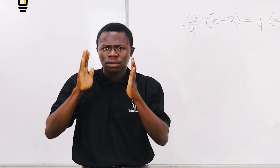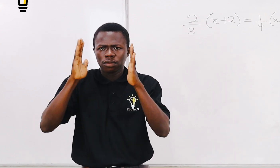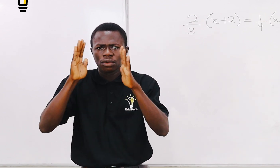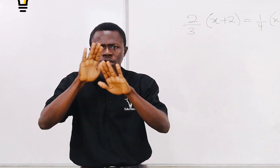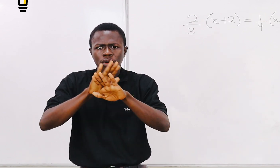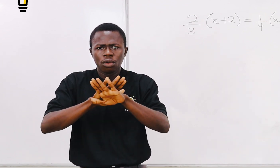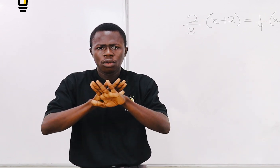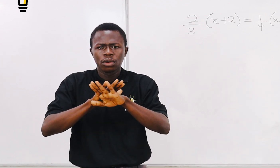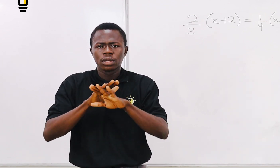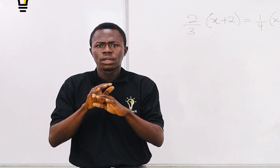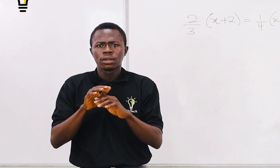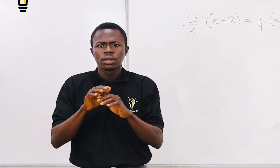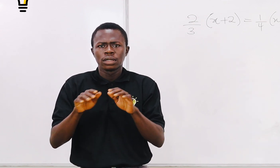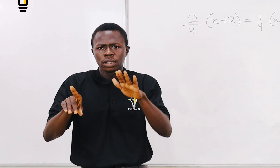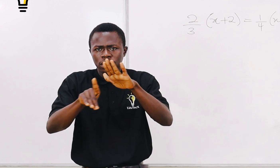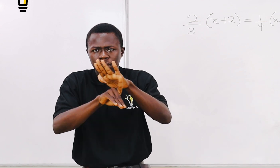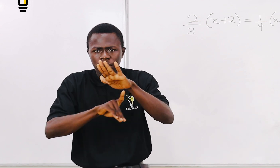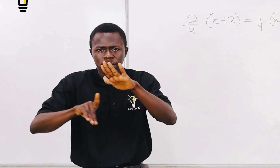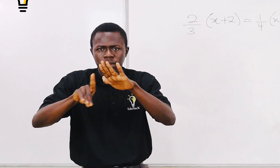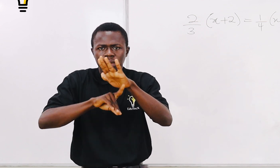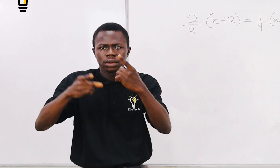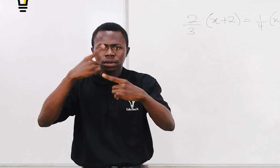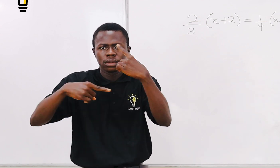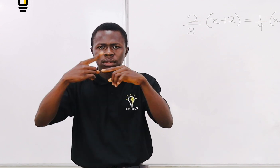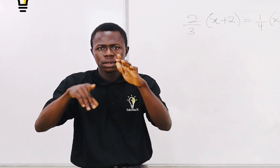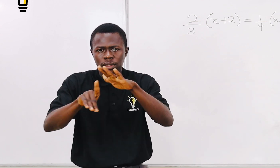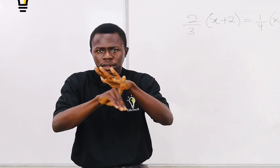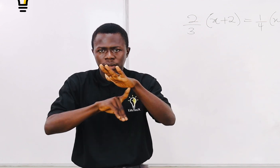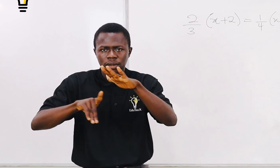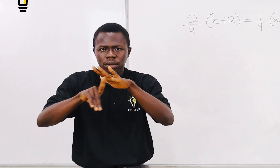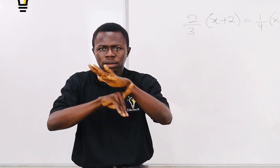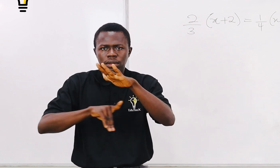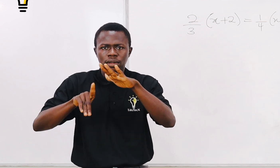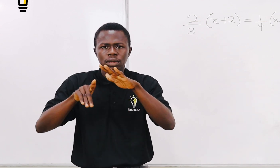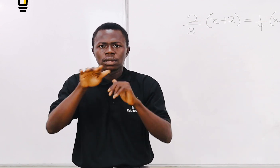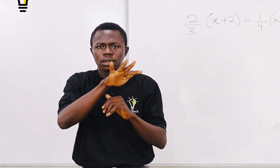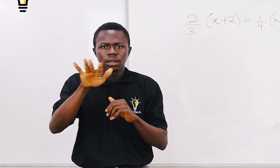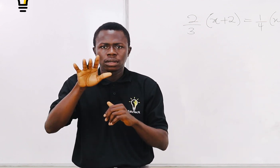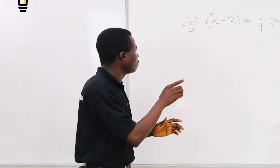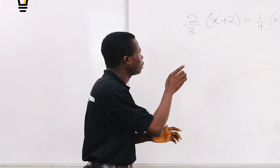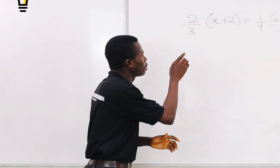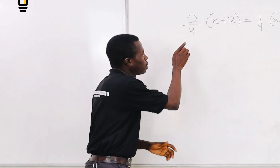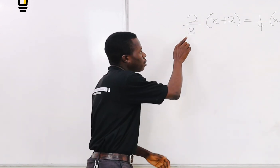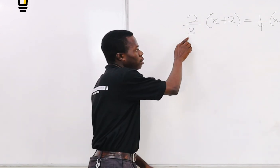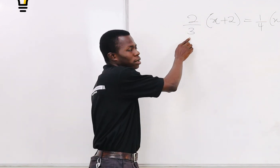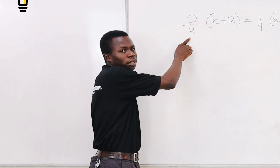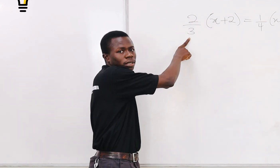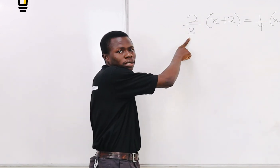Again, just like I was saying, we focus on the denominators. The denominator, you